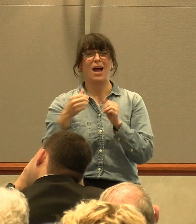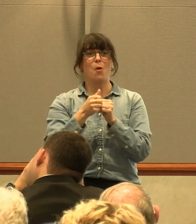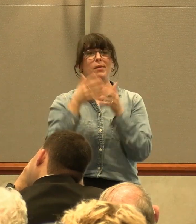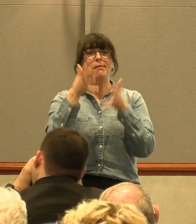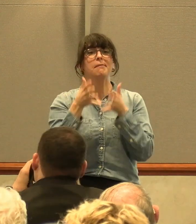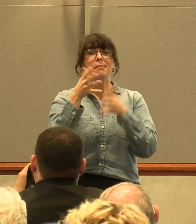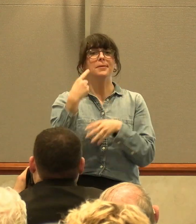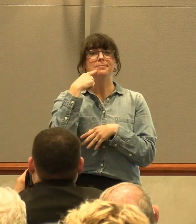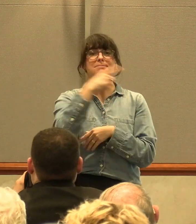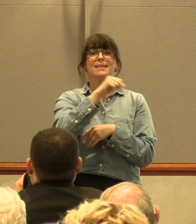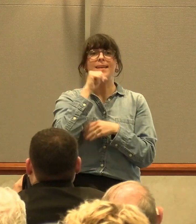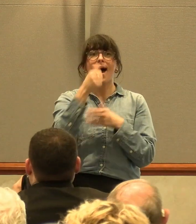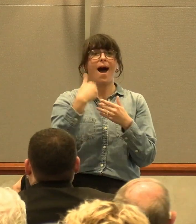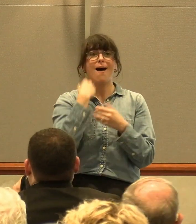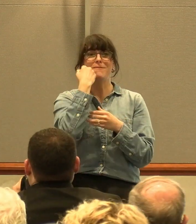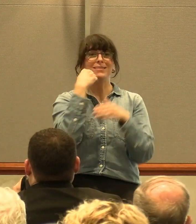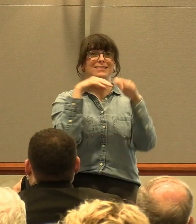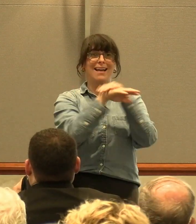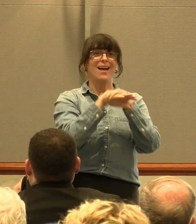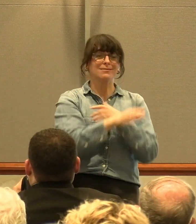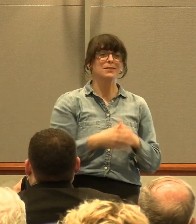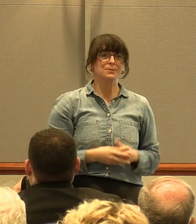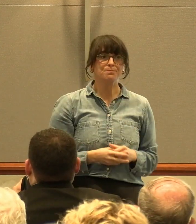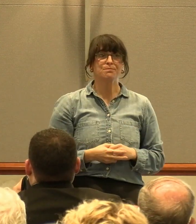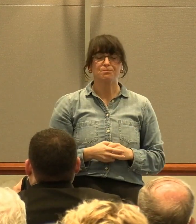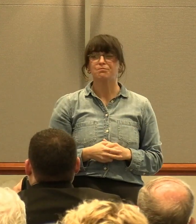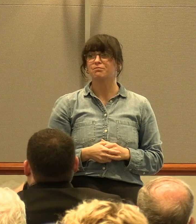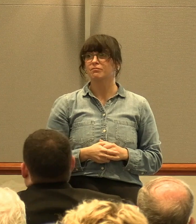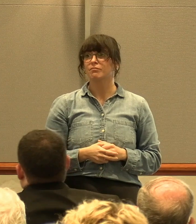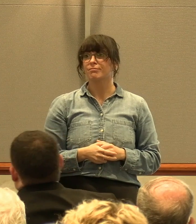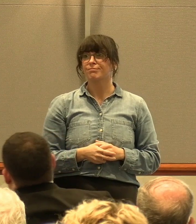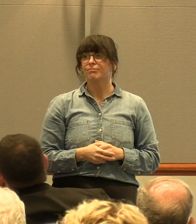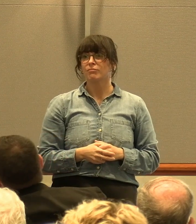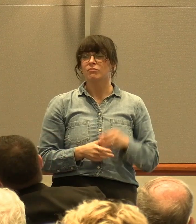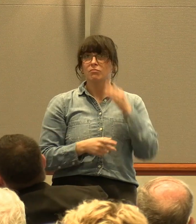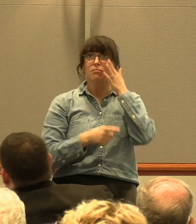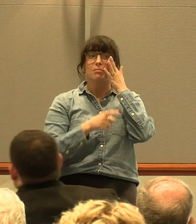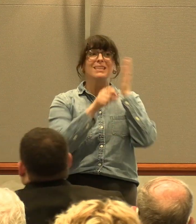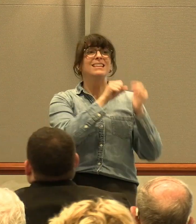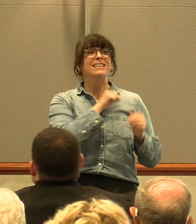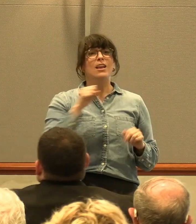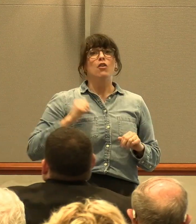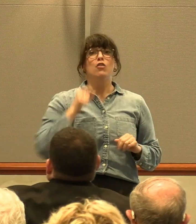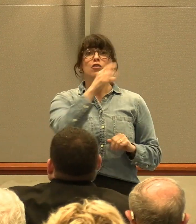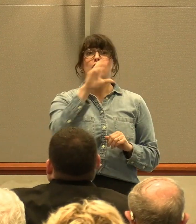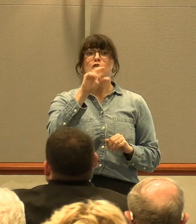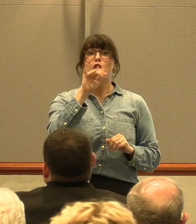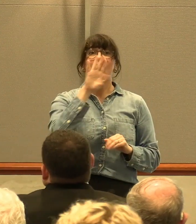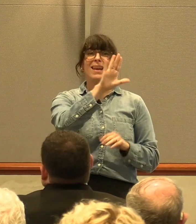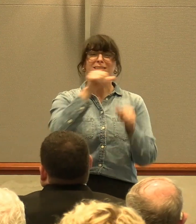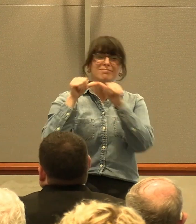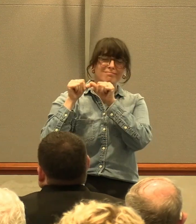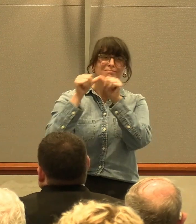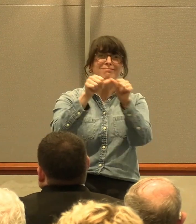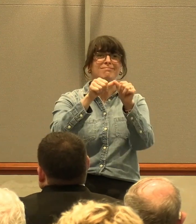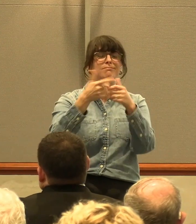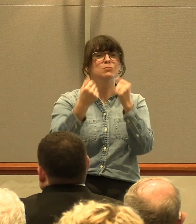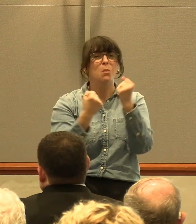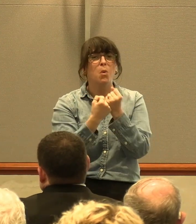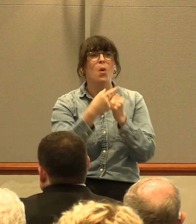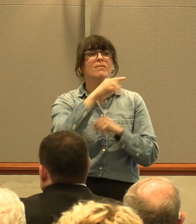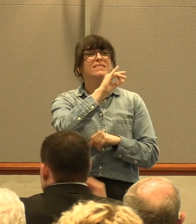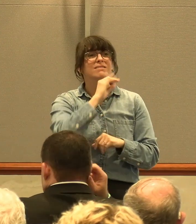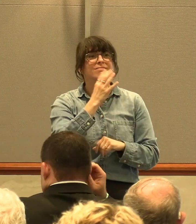tooth because he did not have access to dental care. Senator Cardin's unyielding support of Israel and